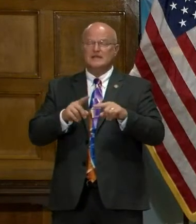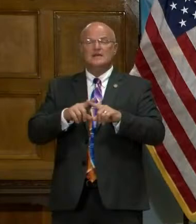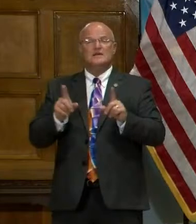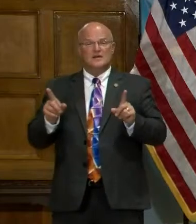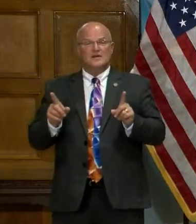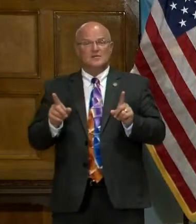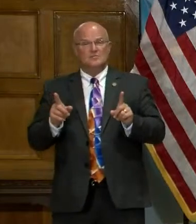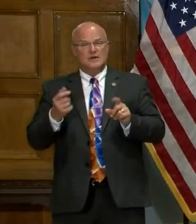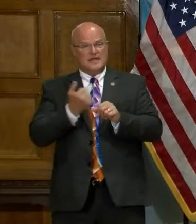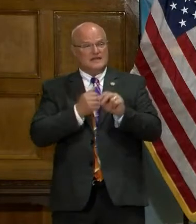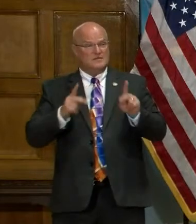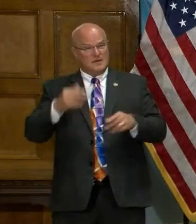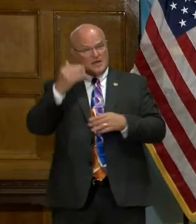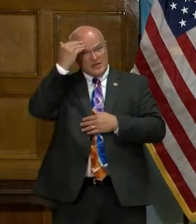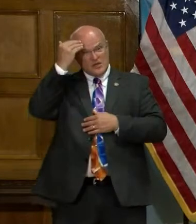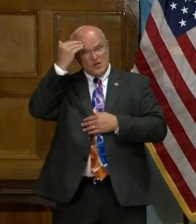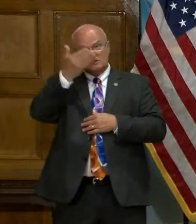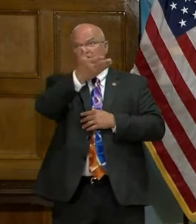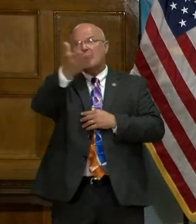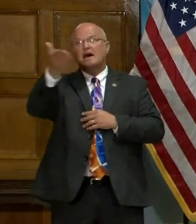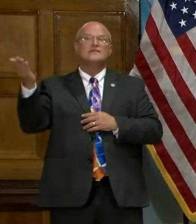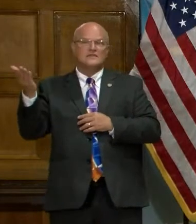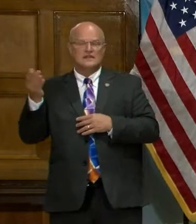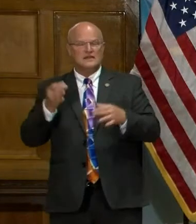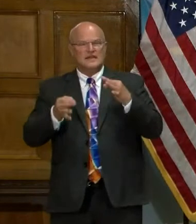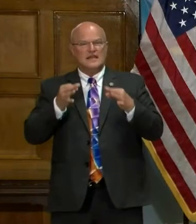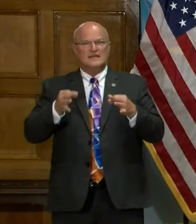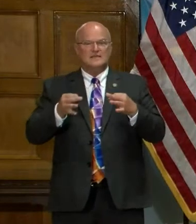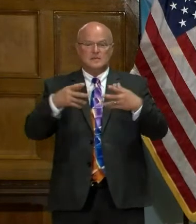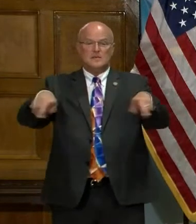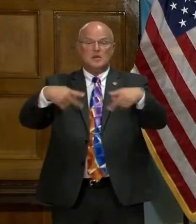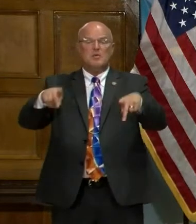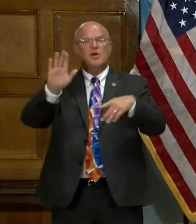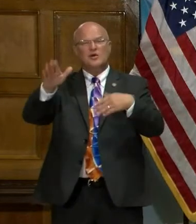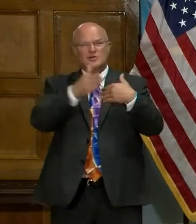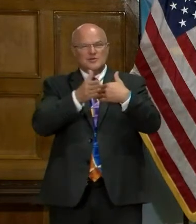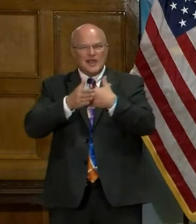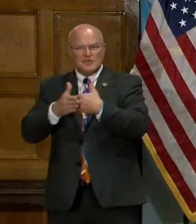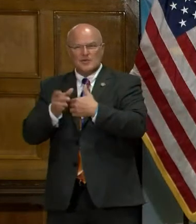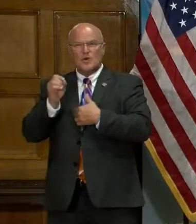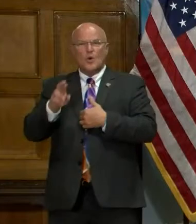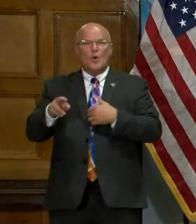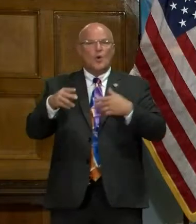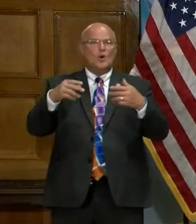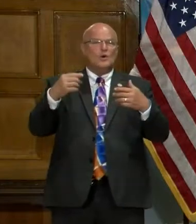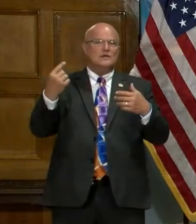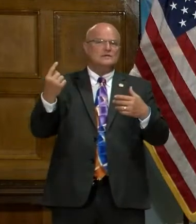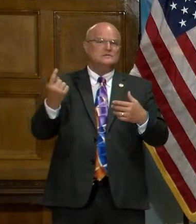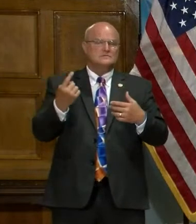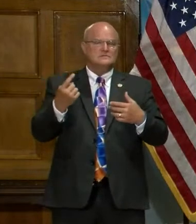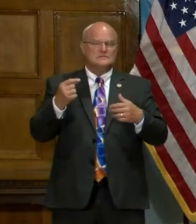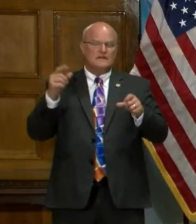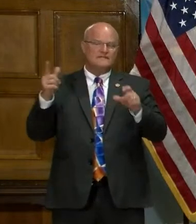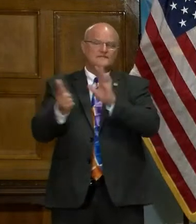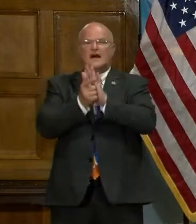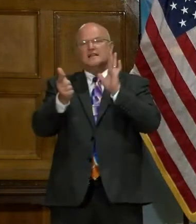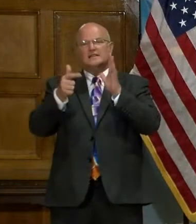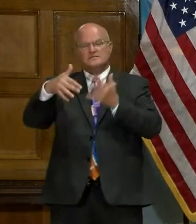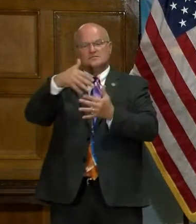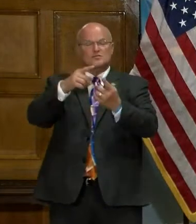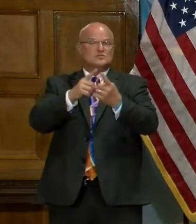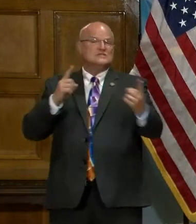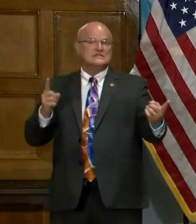But everyone knows out there, whether there's been a party in your neighborhood or whether there's been a violation of